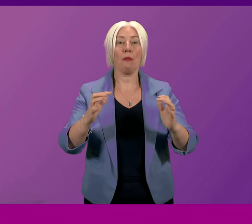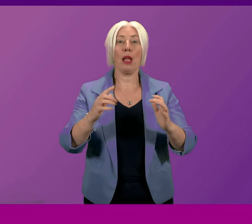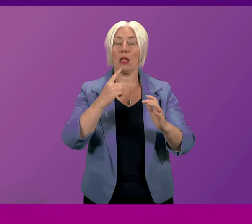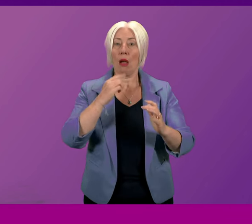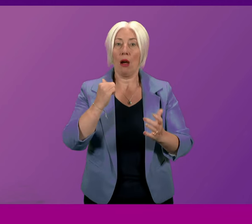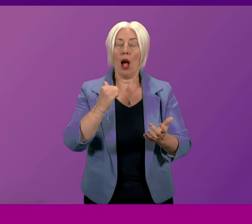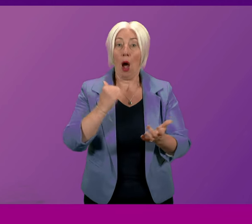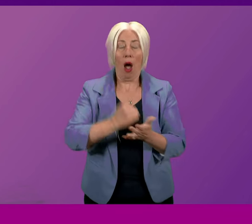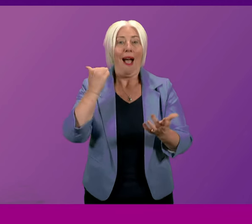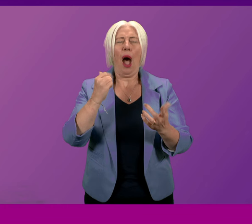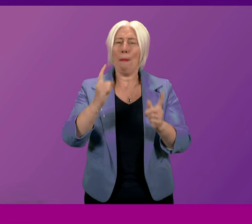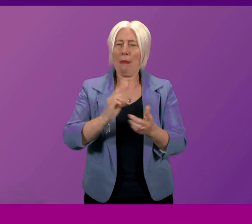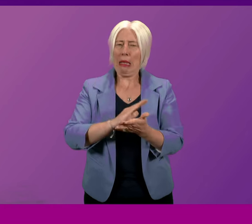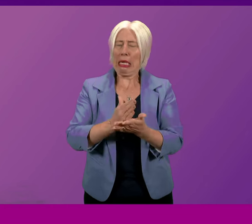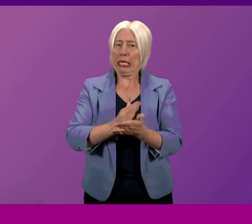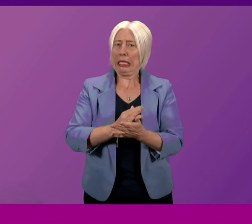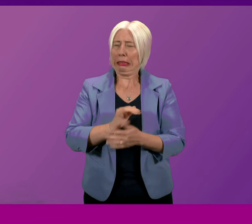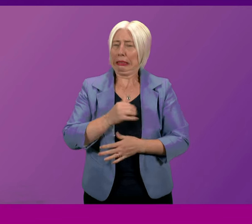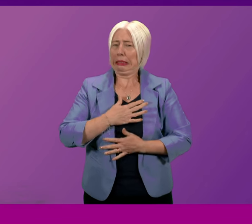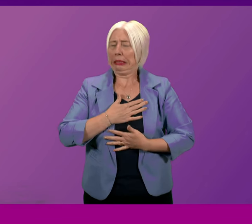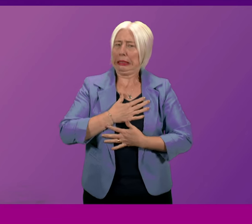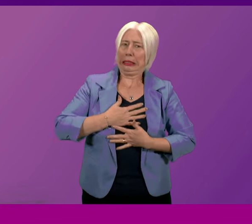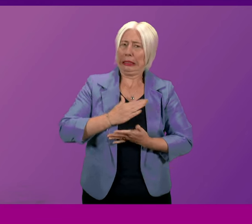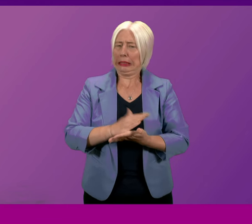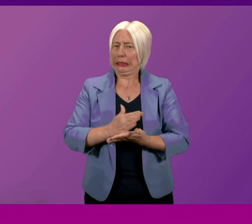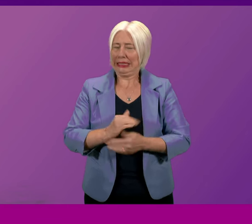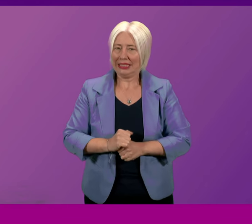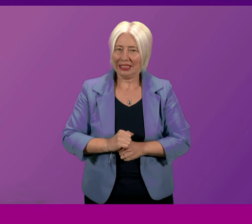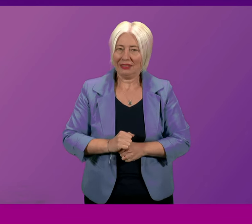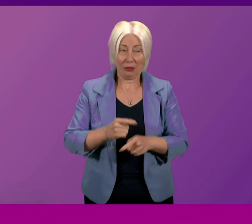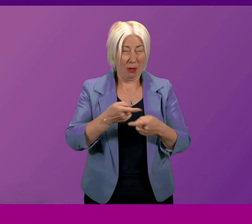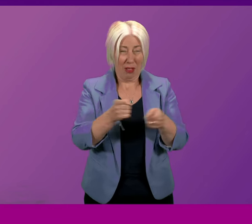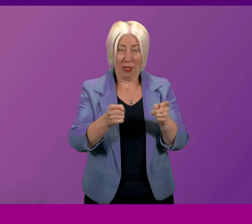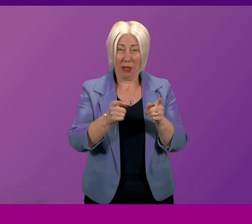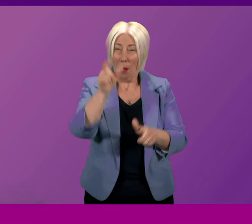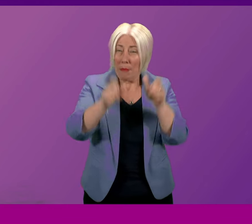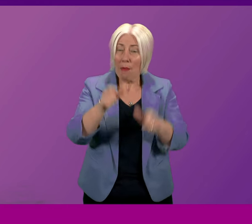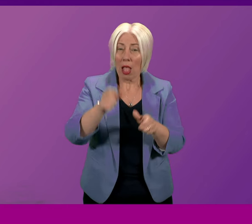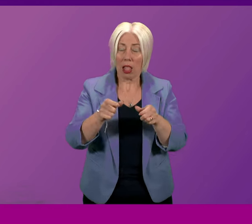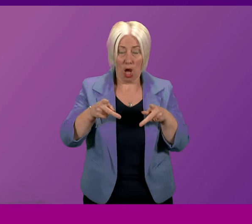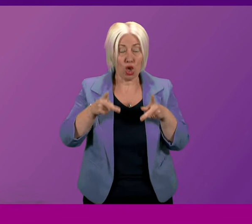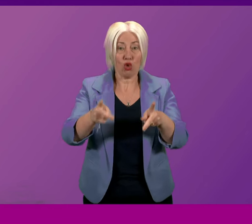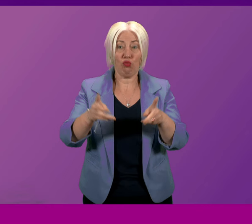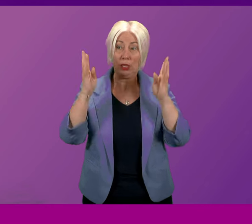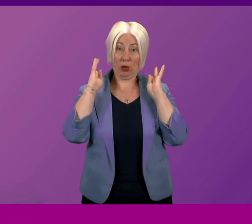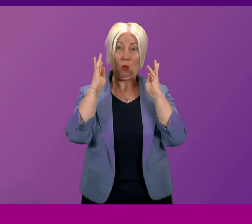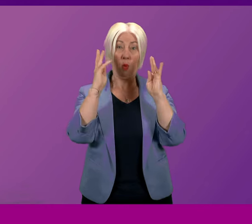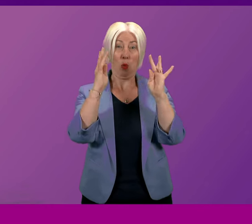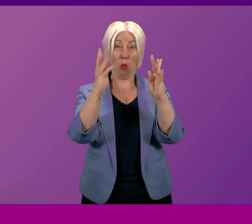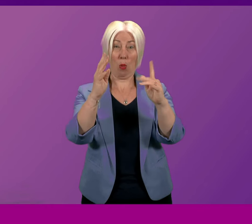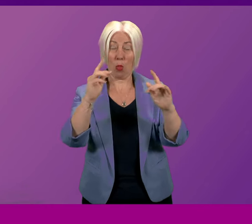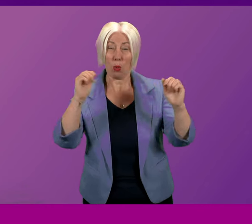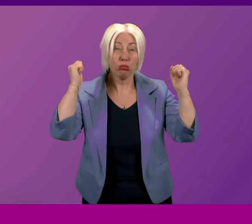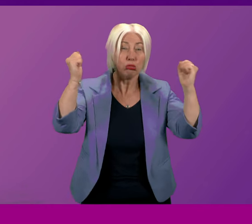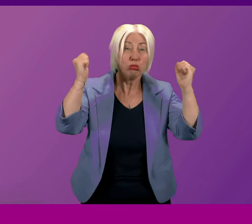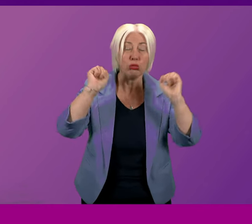somewhat daunting prospect. The hopes of the thousands that lined the streets of Edinburgh and